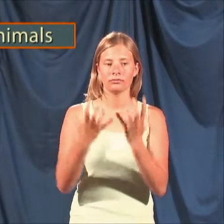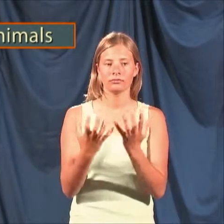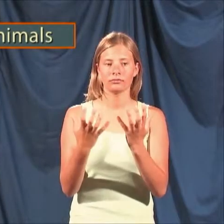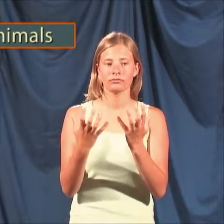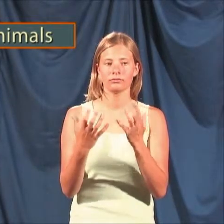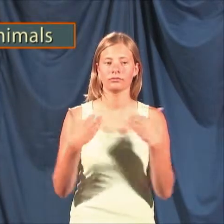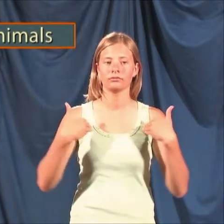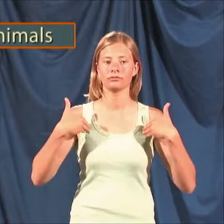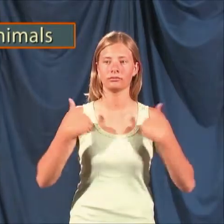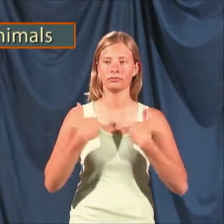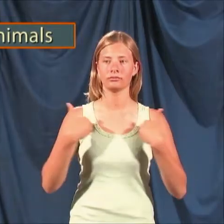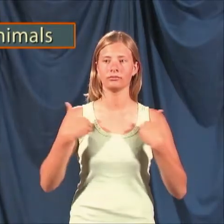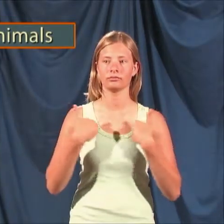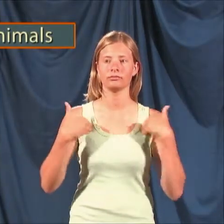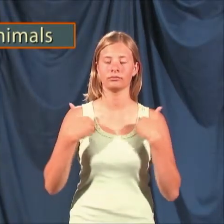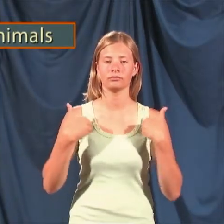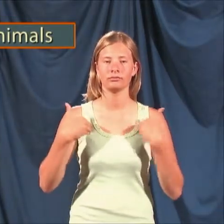This section is animals.